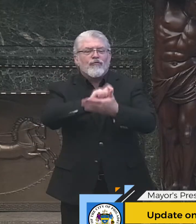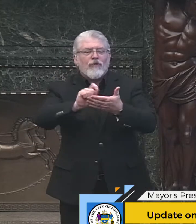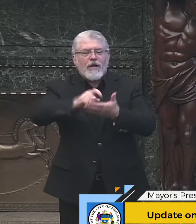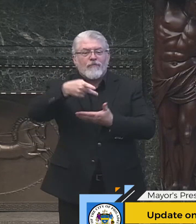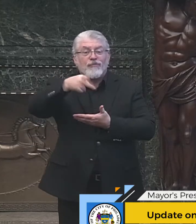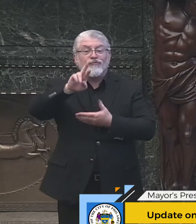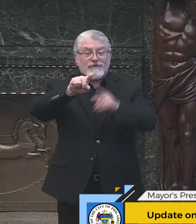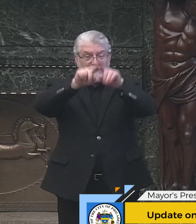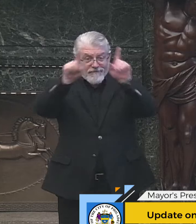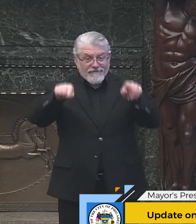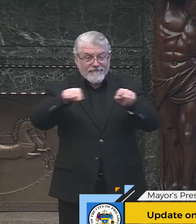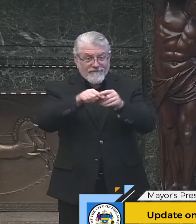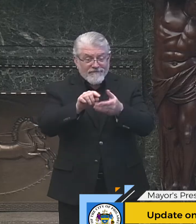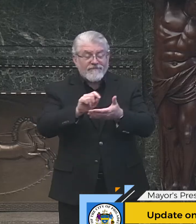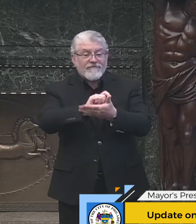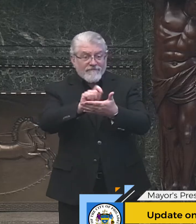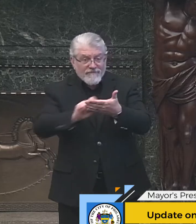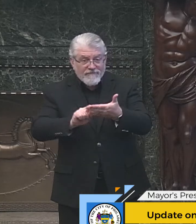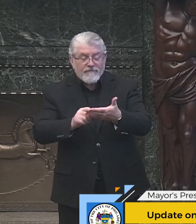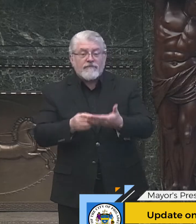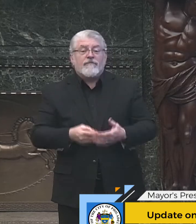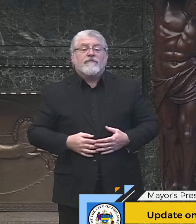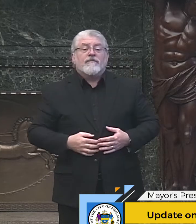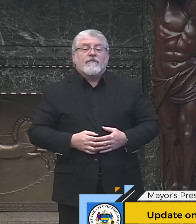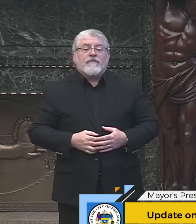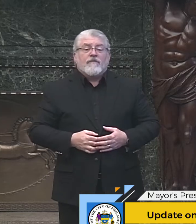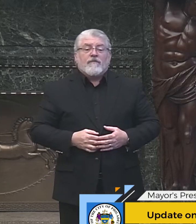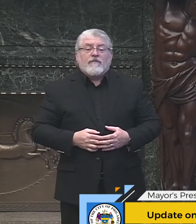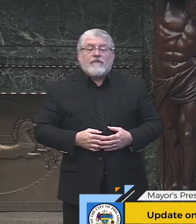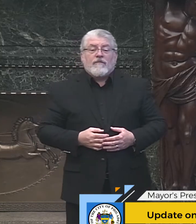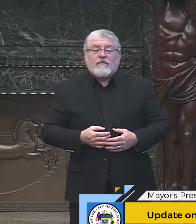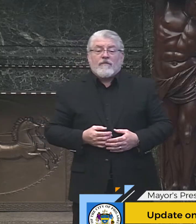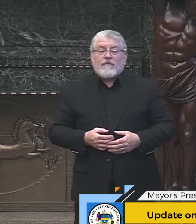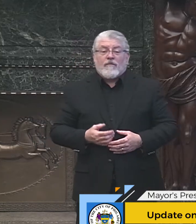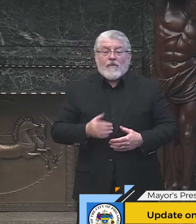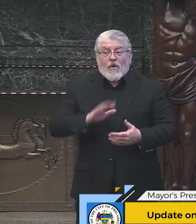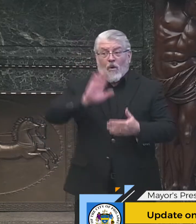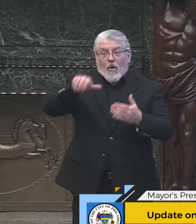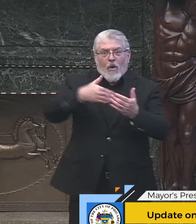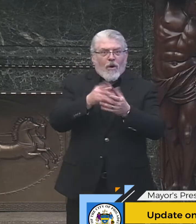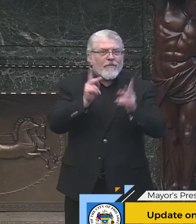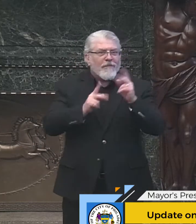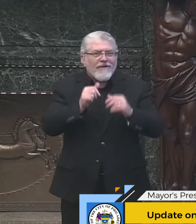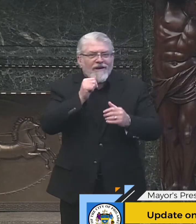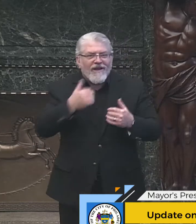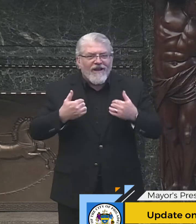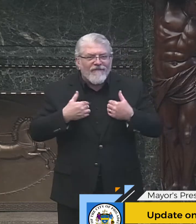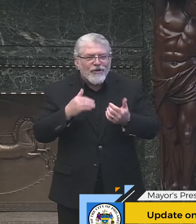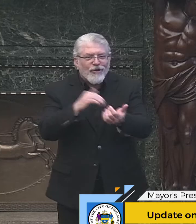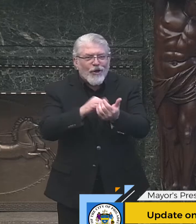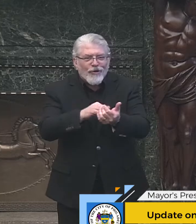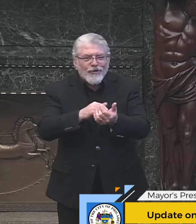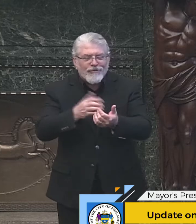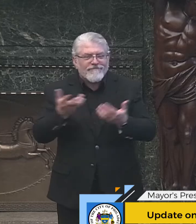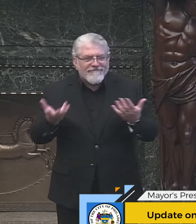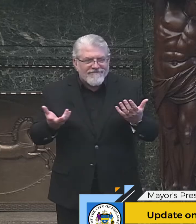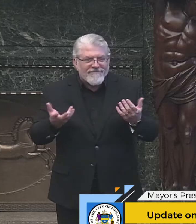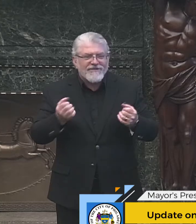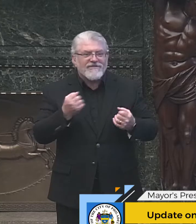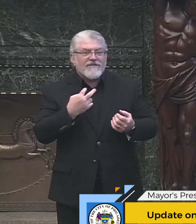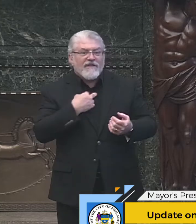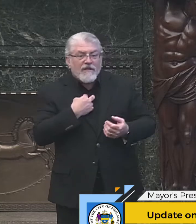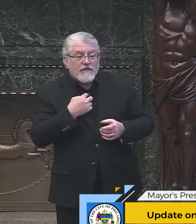for everyone, and we know it's been difficult for many. So that is where the site that we set up in South Philadelphia yesterday comes in. It's a